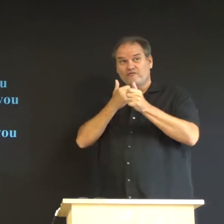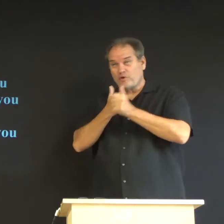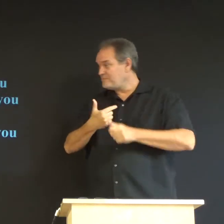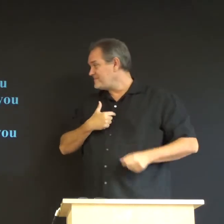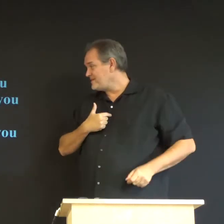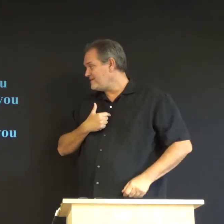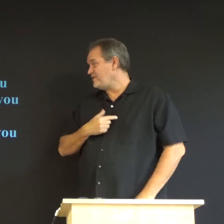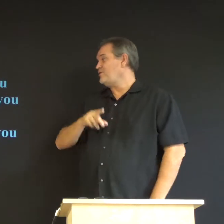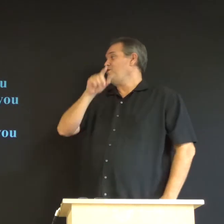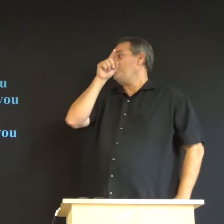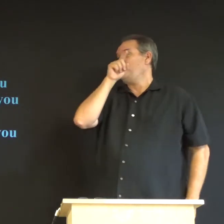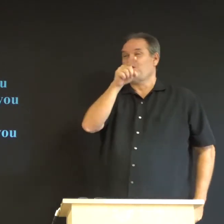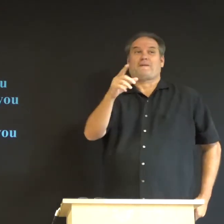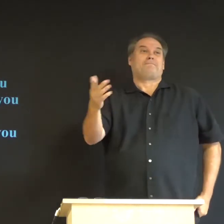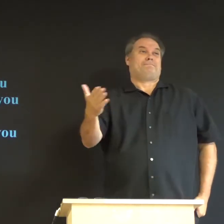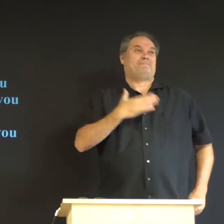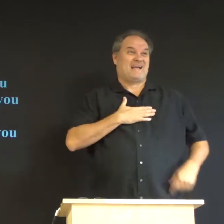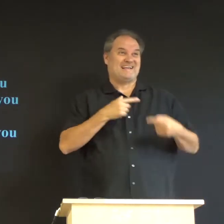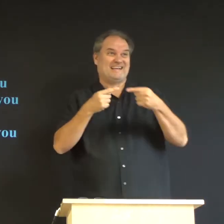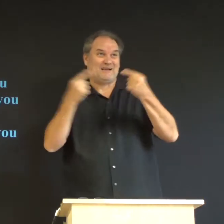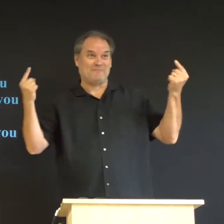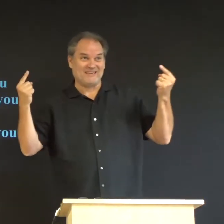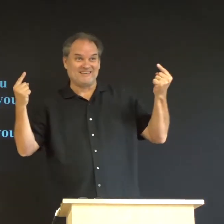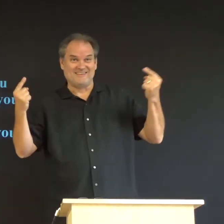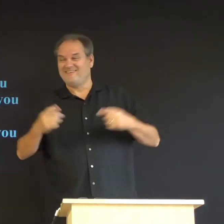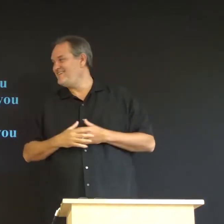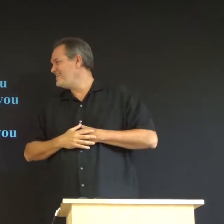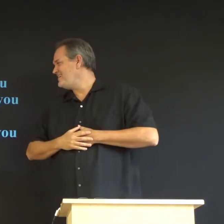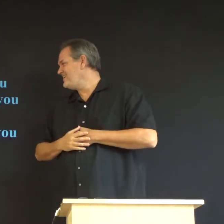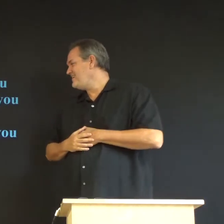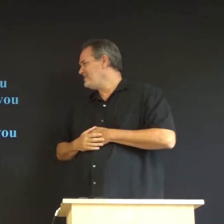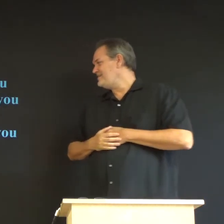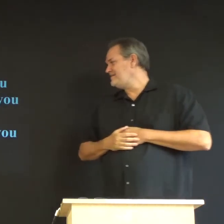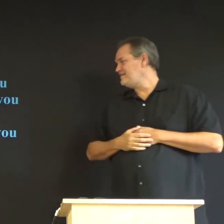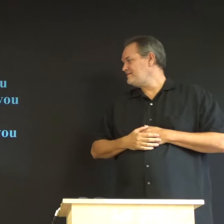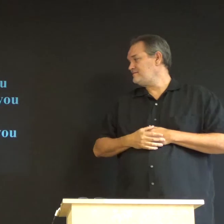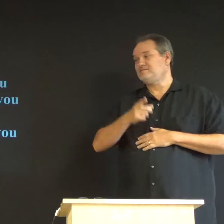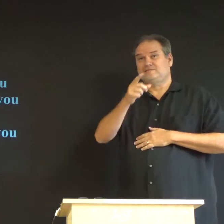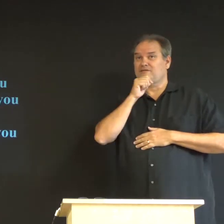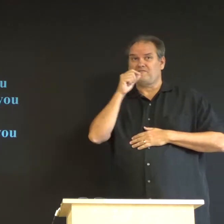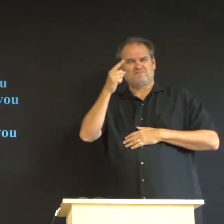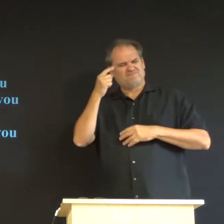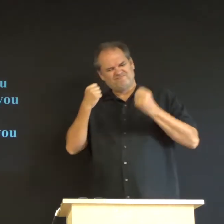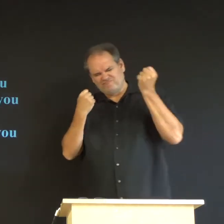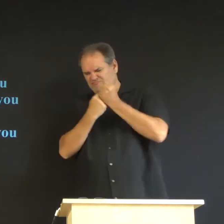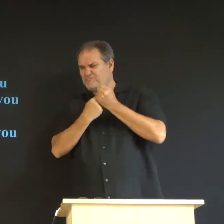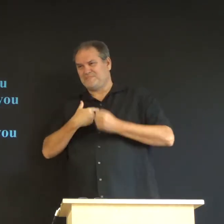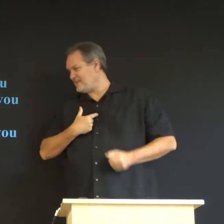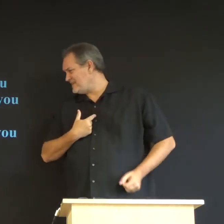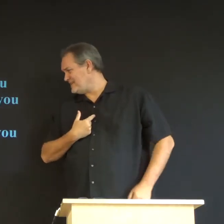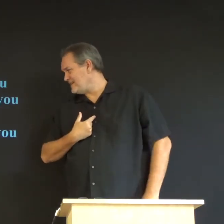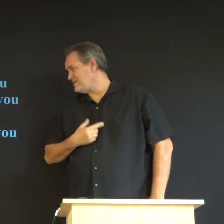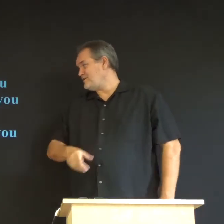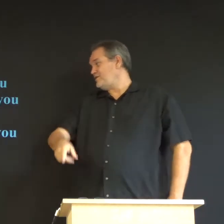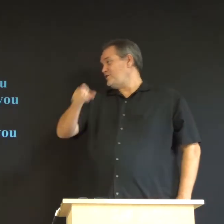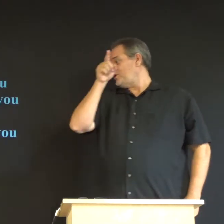If you don't follow man, Jesus, you are my enemies. If you are not for man, you are against